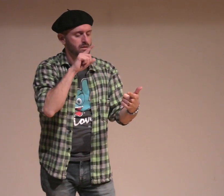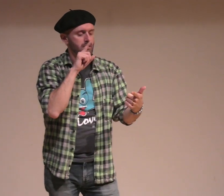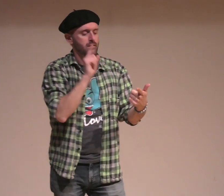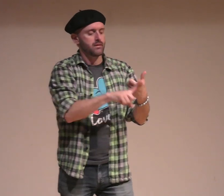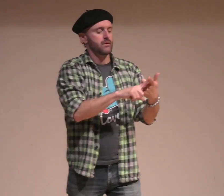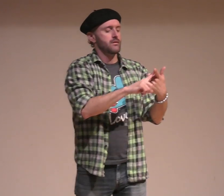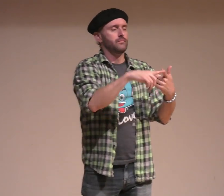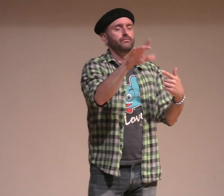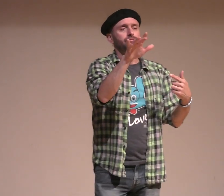cow.